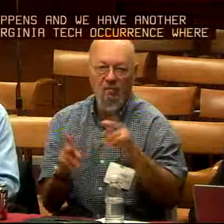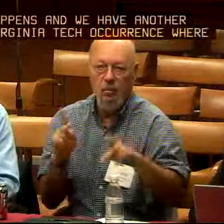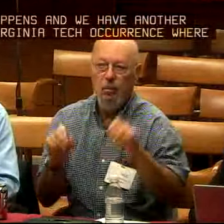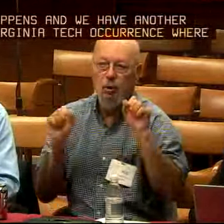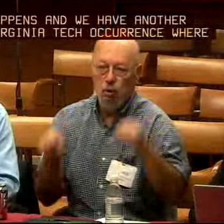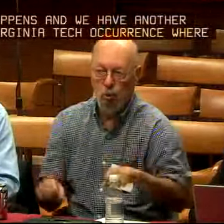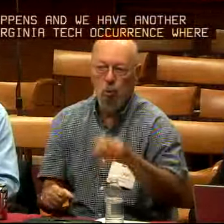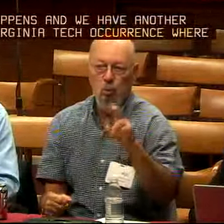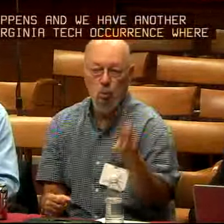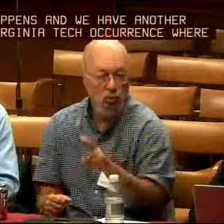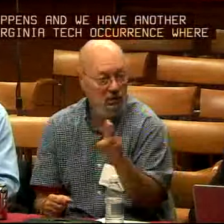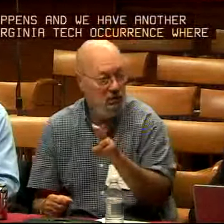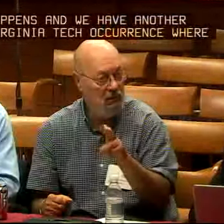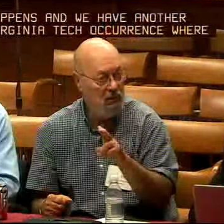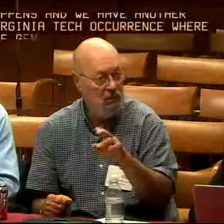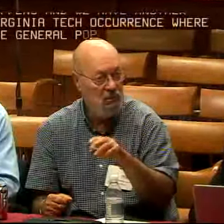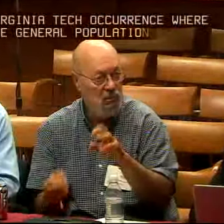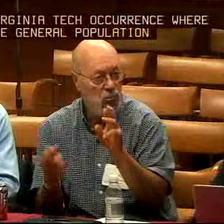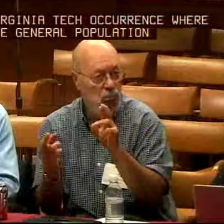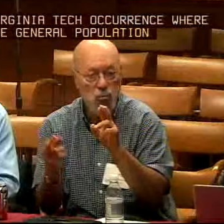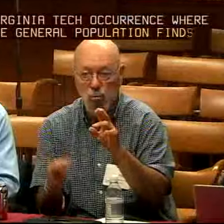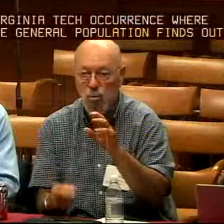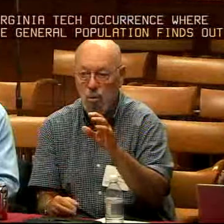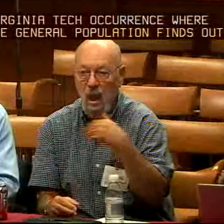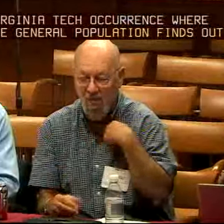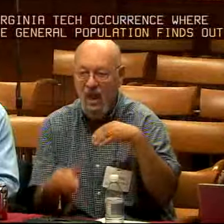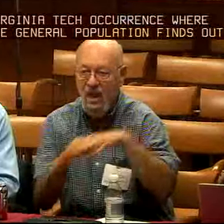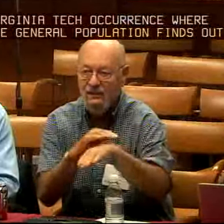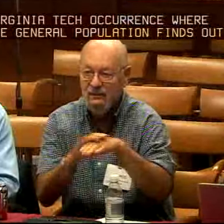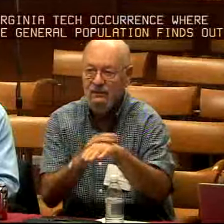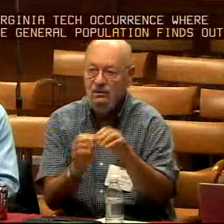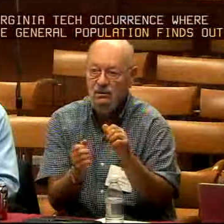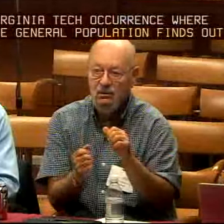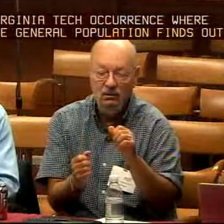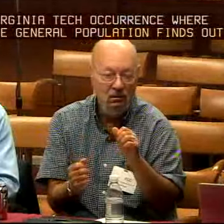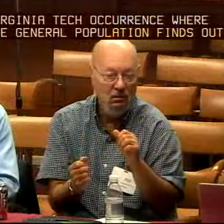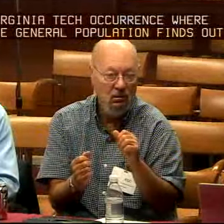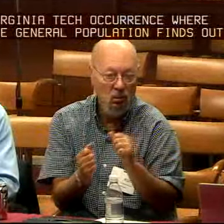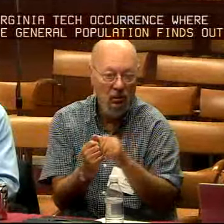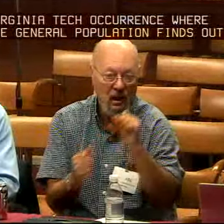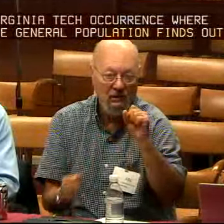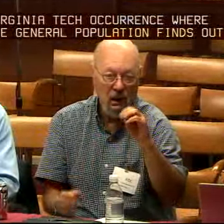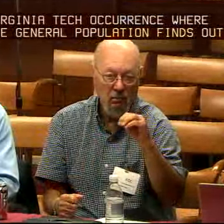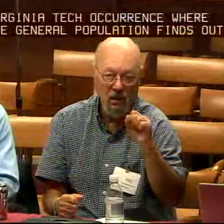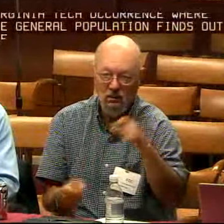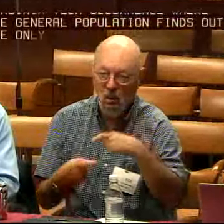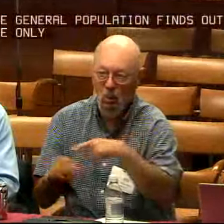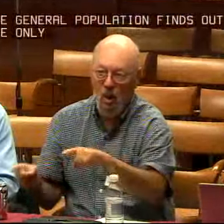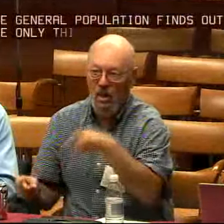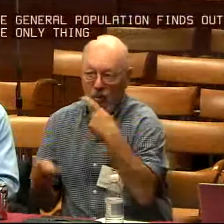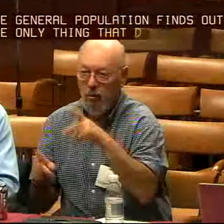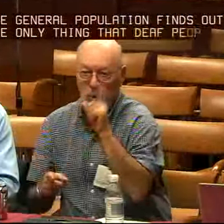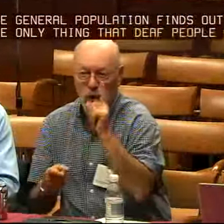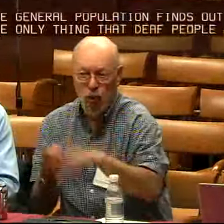the only thing that deaf people could use is this SMS relay, but it's being overrun by everybody trying to use it.